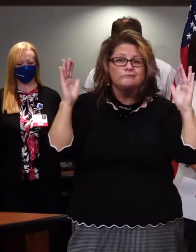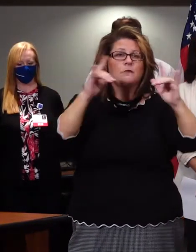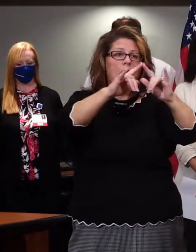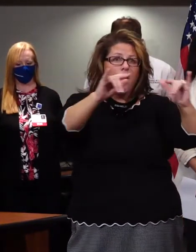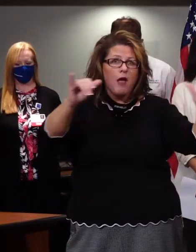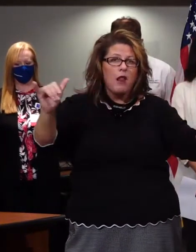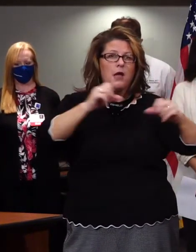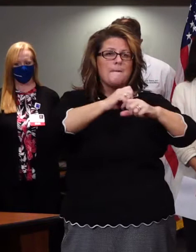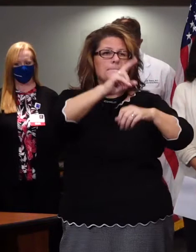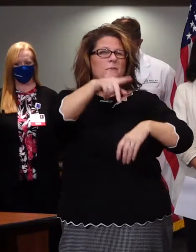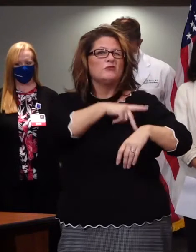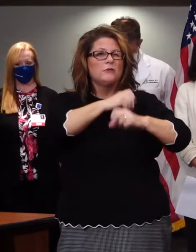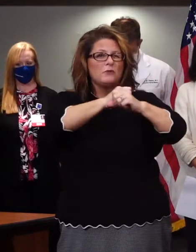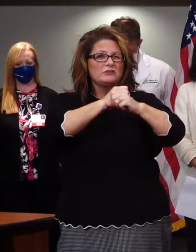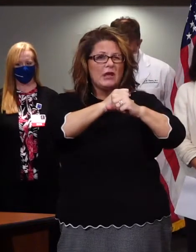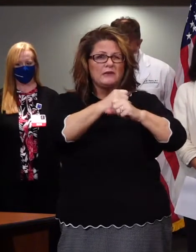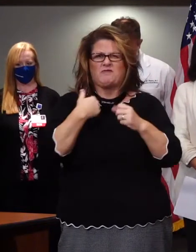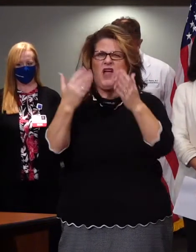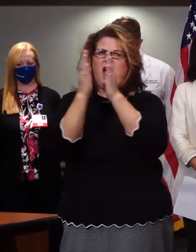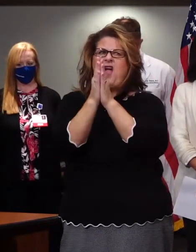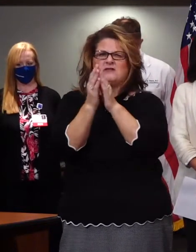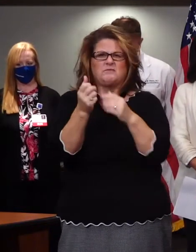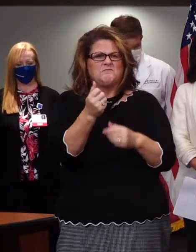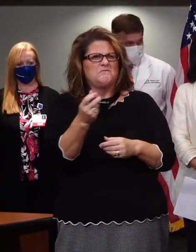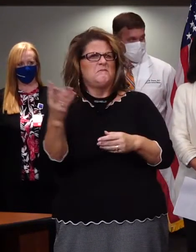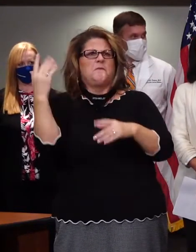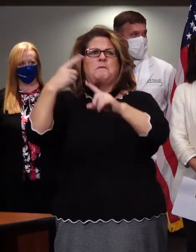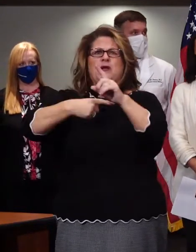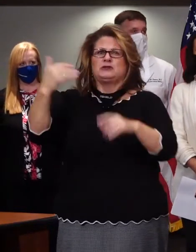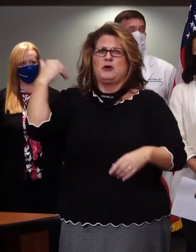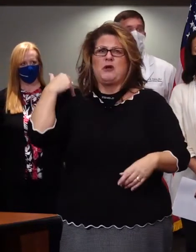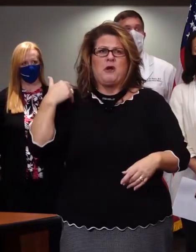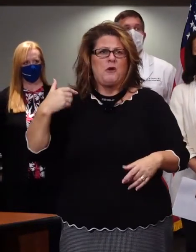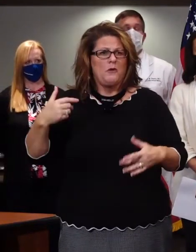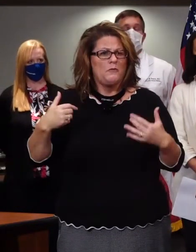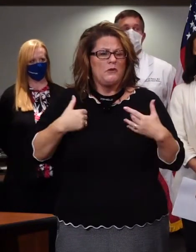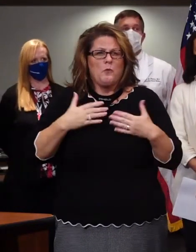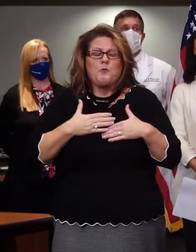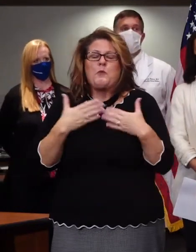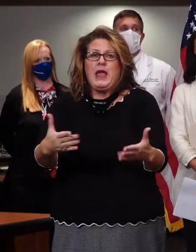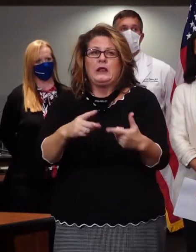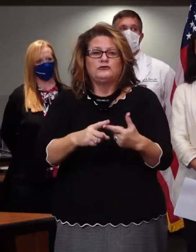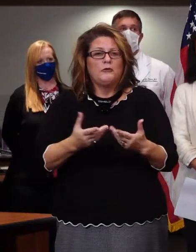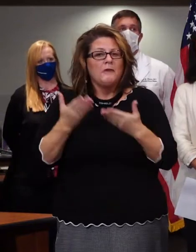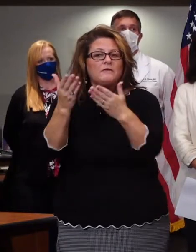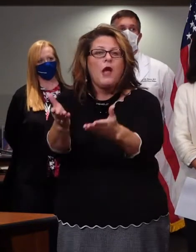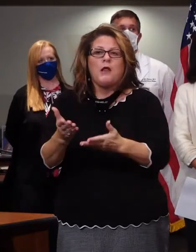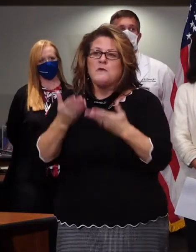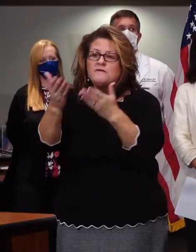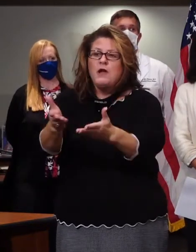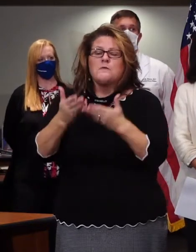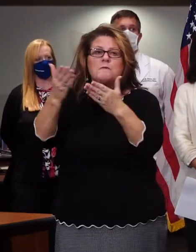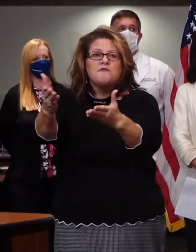requested it. This was months ago. We have repeatedly offered to provide whatever personal protective equipment any